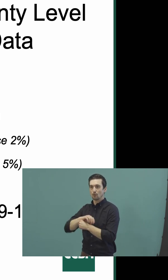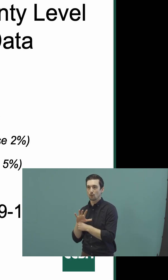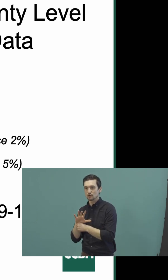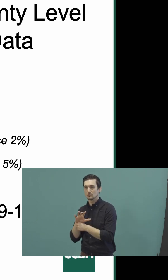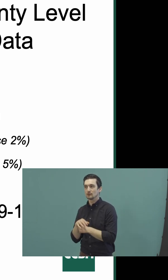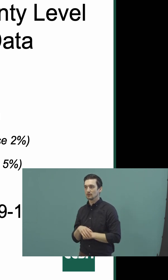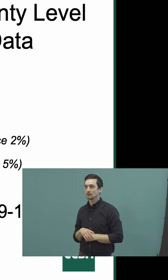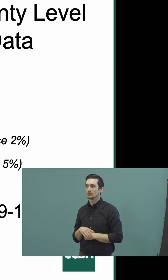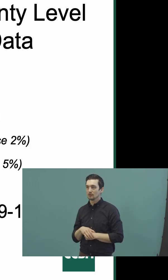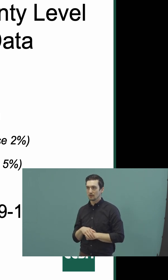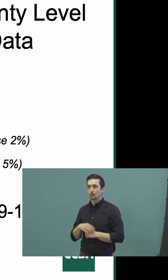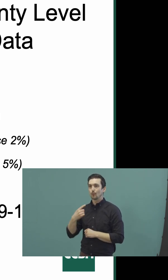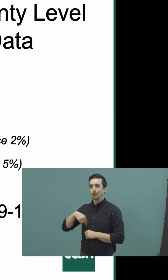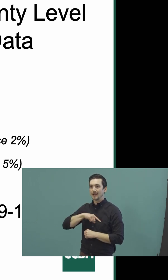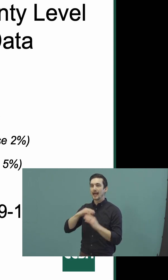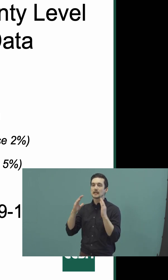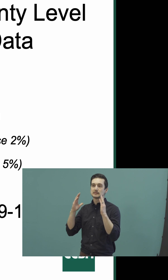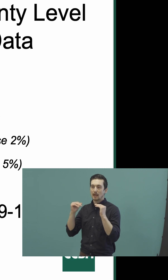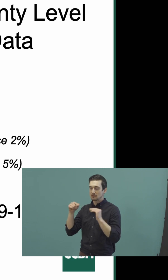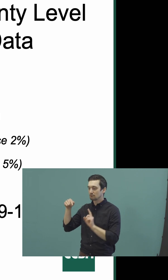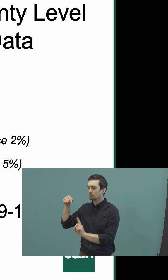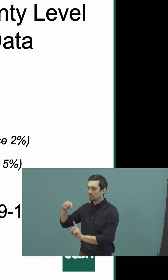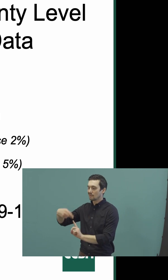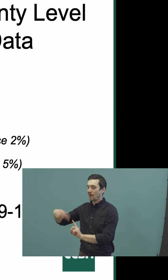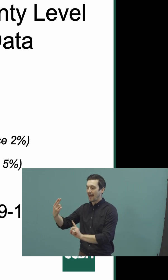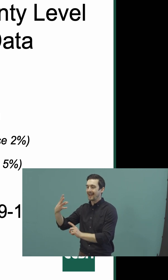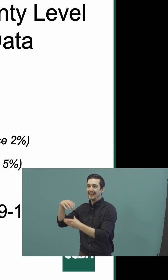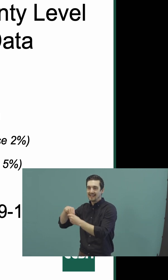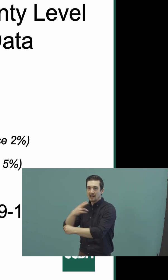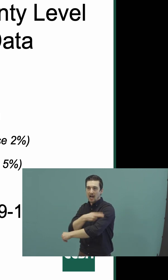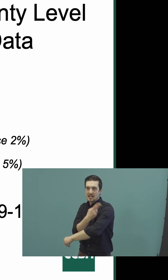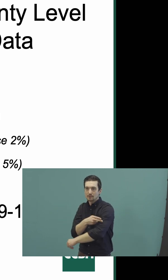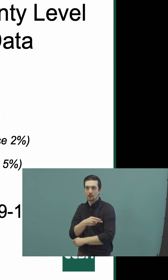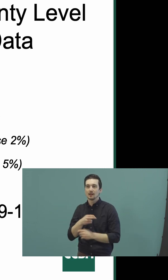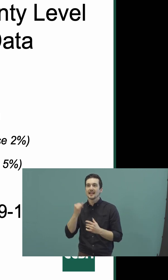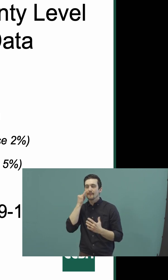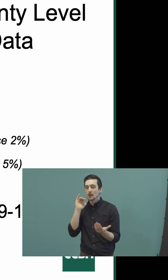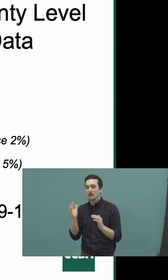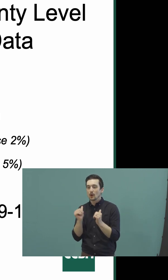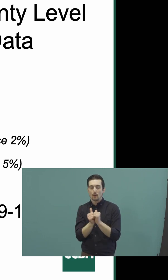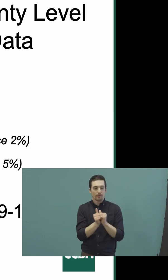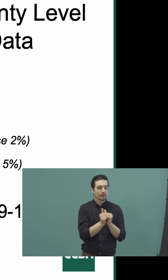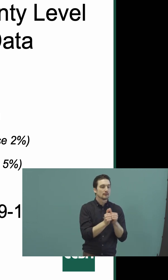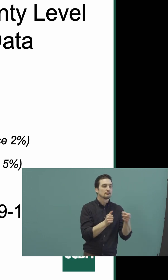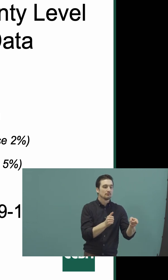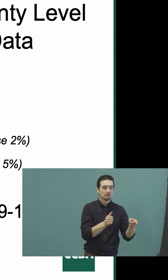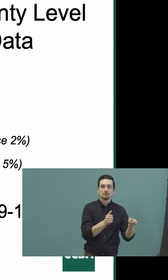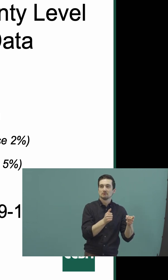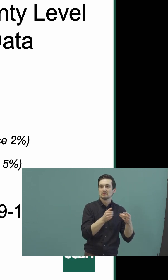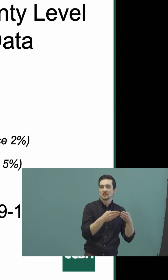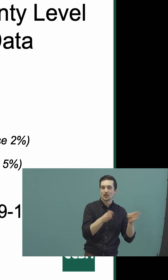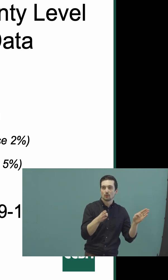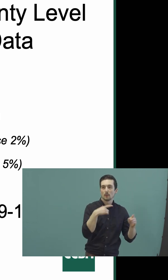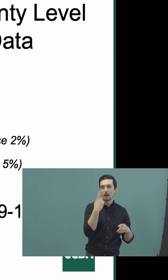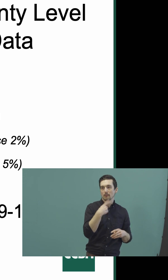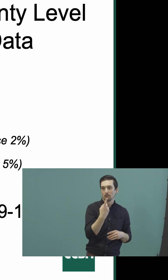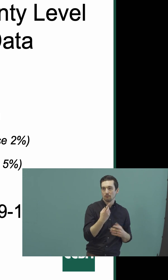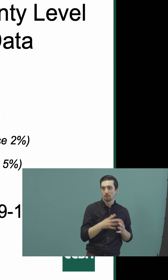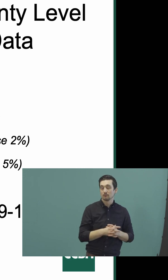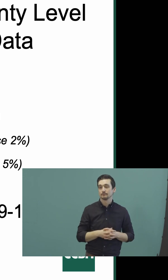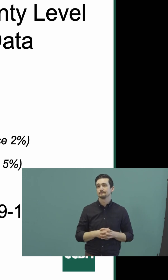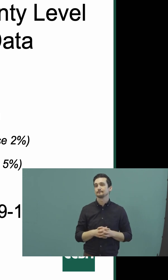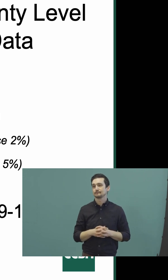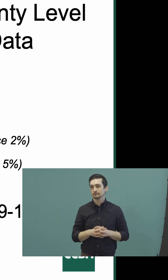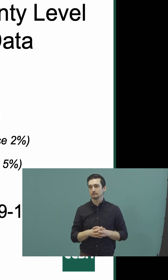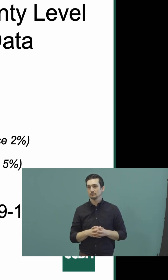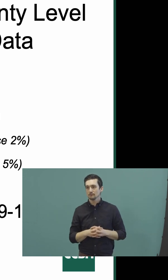that to be much higher than if we took a sample of the general population. There have been many questions